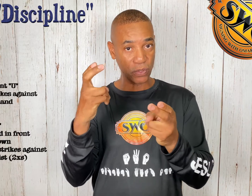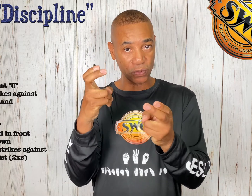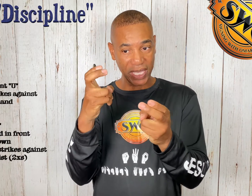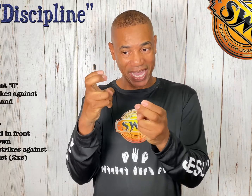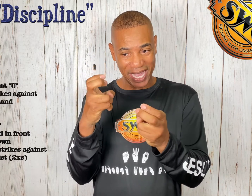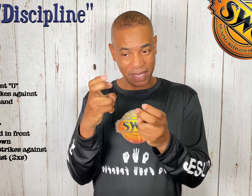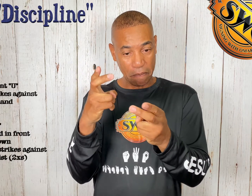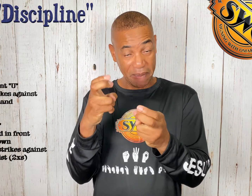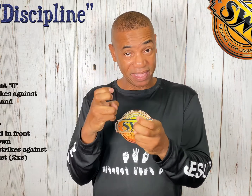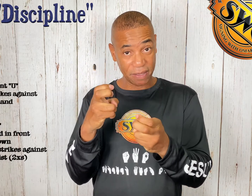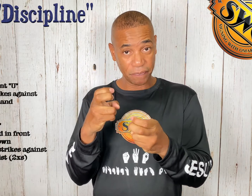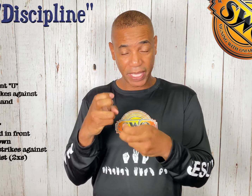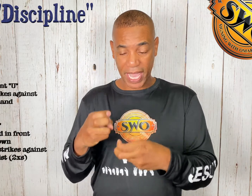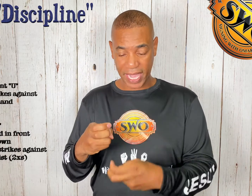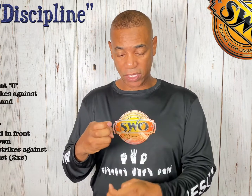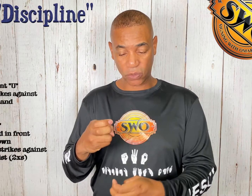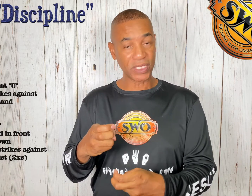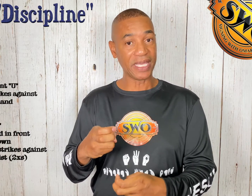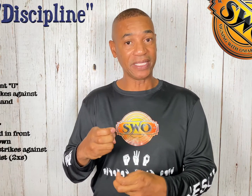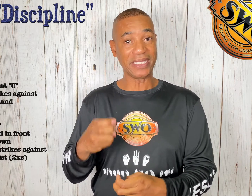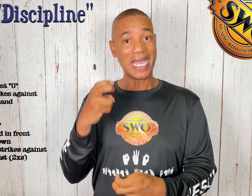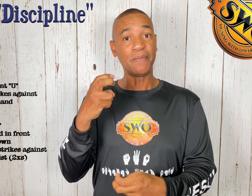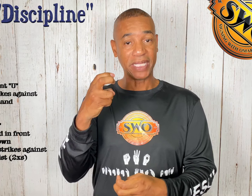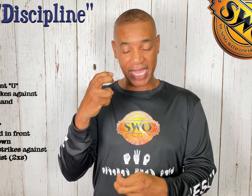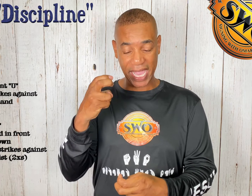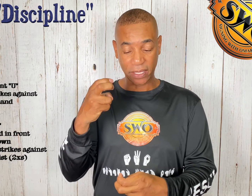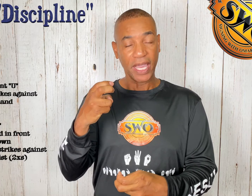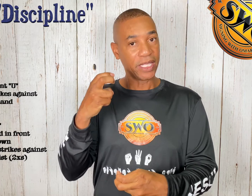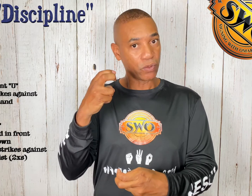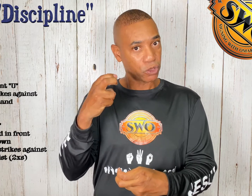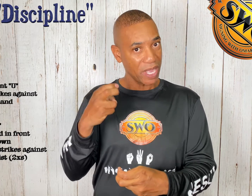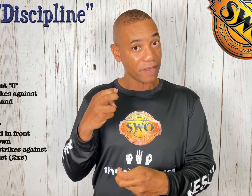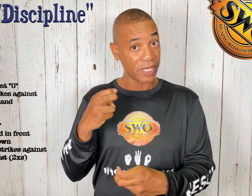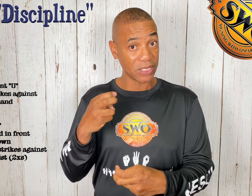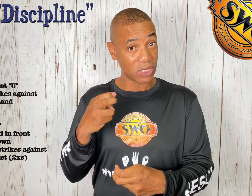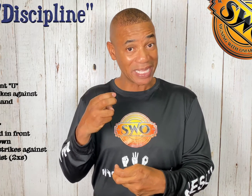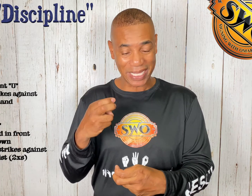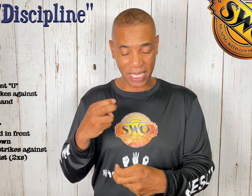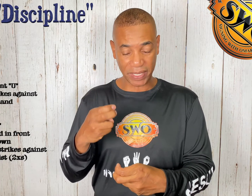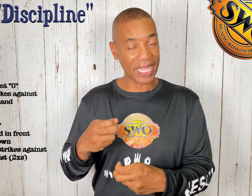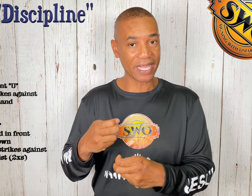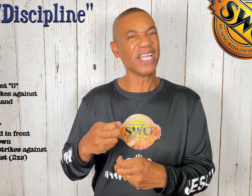U's, and then bend them. And then you'll take the dominant hand and it will strike up against the non-dominant hand like